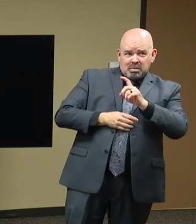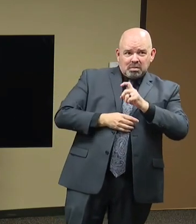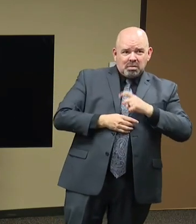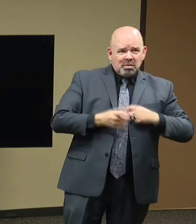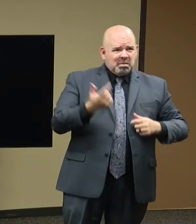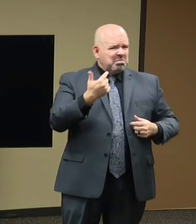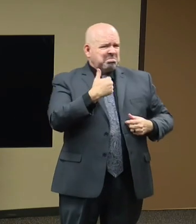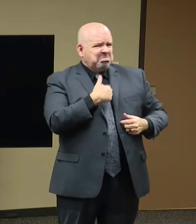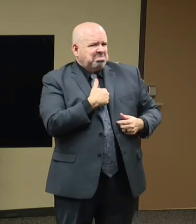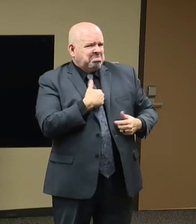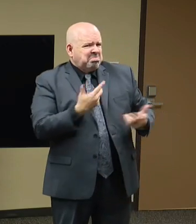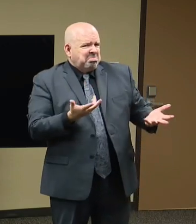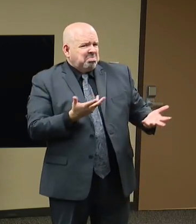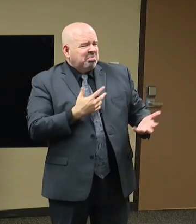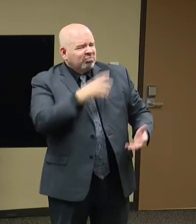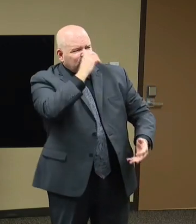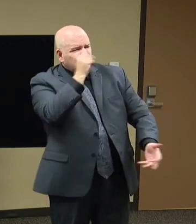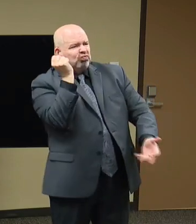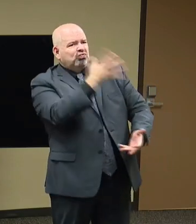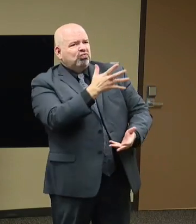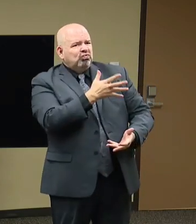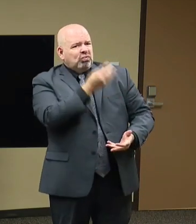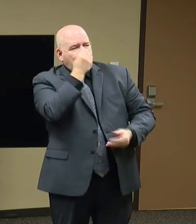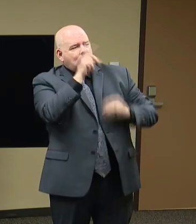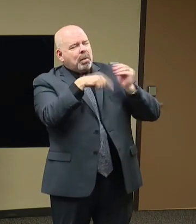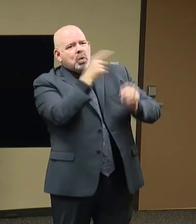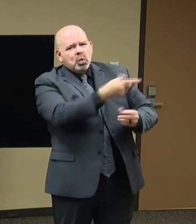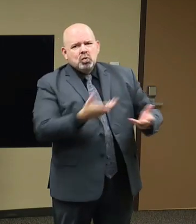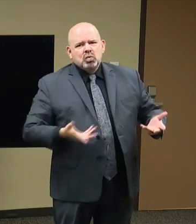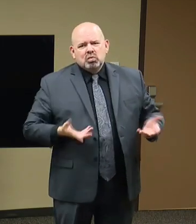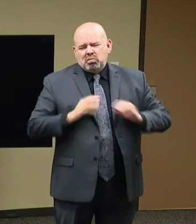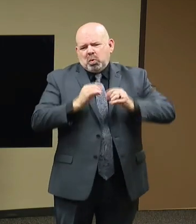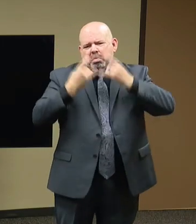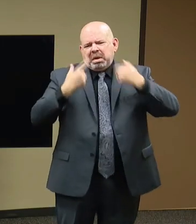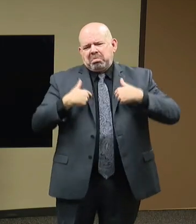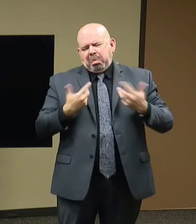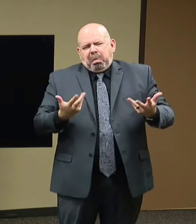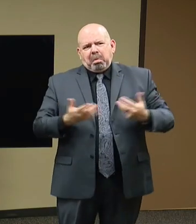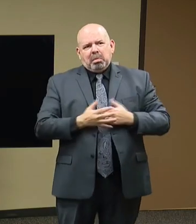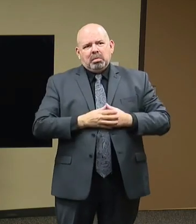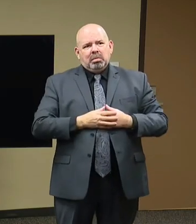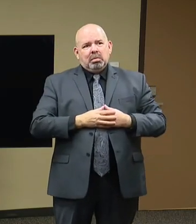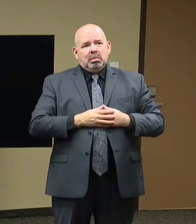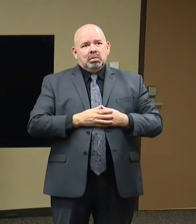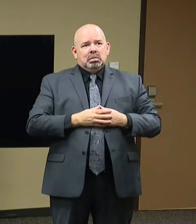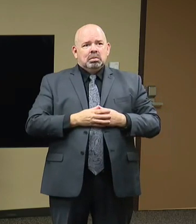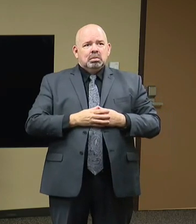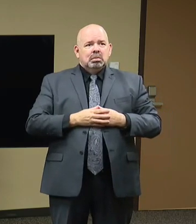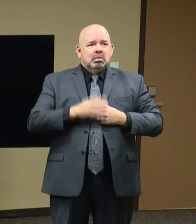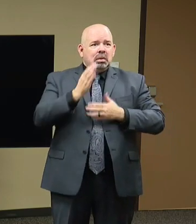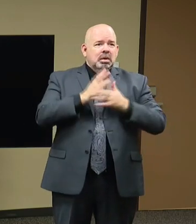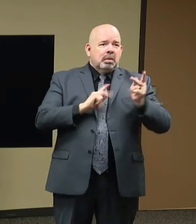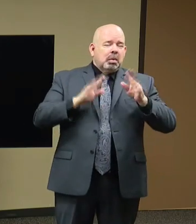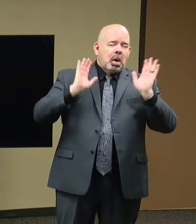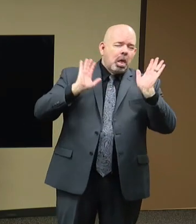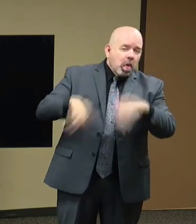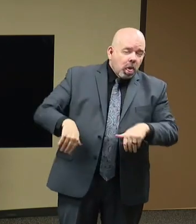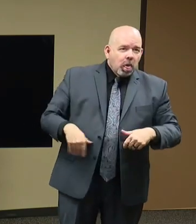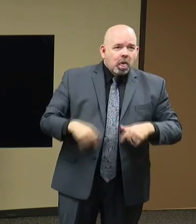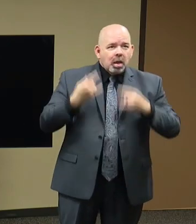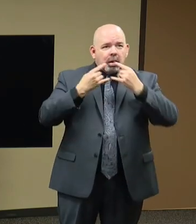people, if we were to relax our masking rules, that we would end up seeing more and more businesses